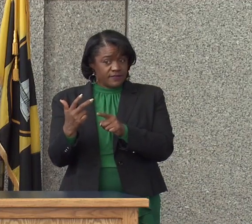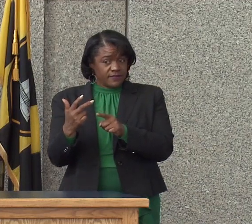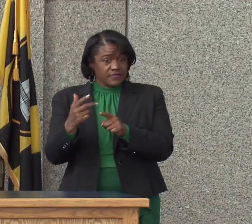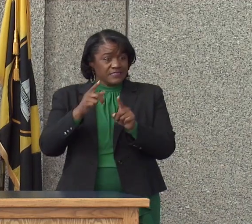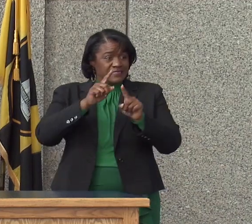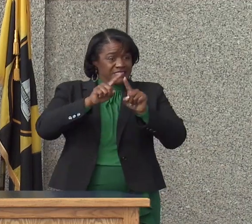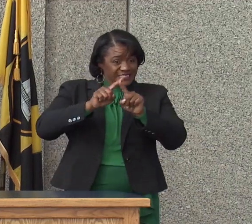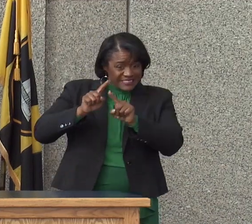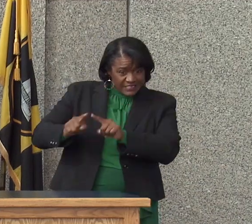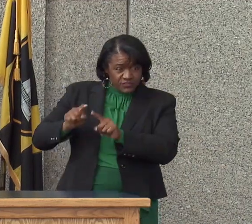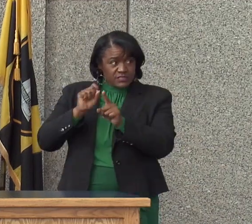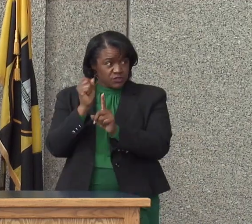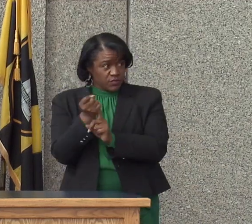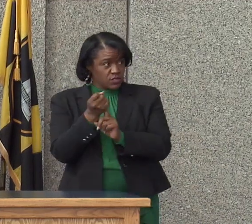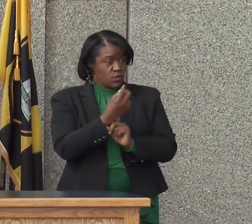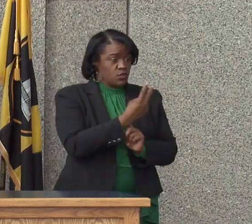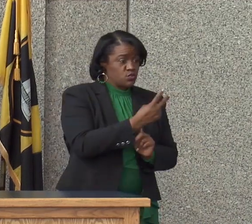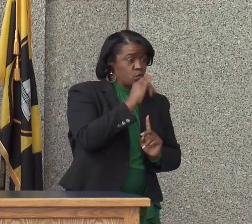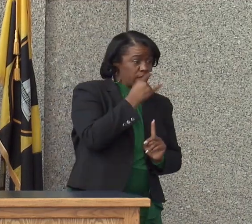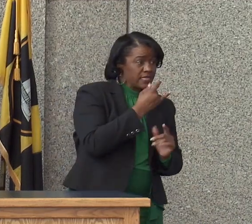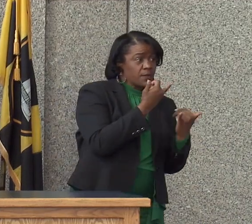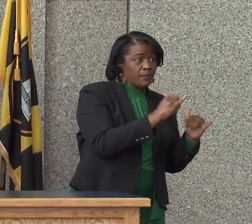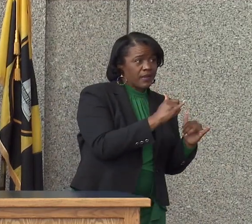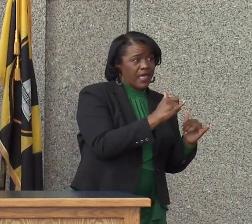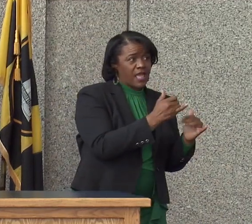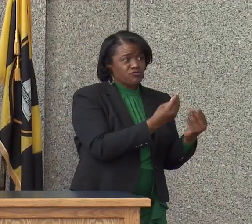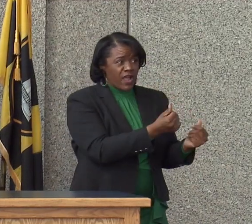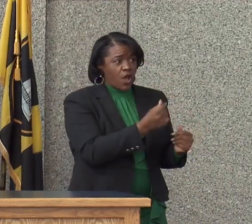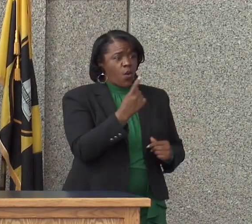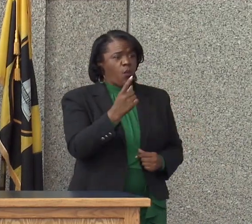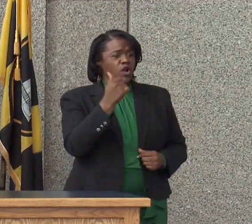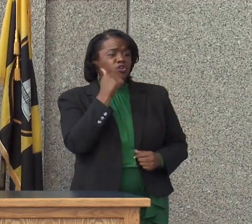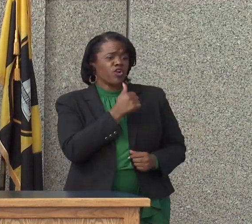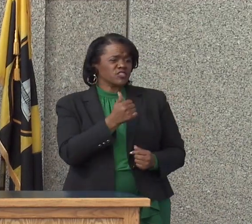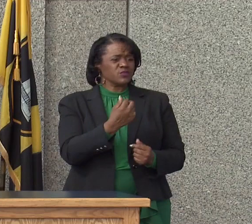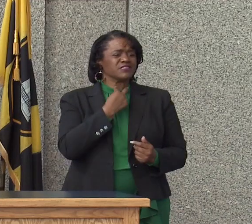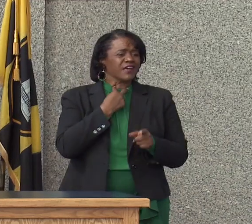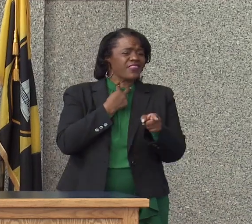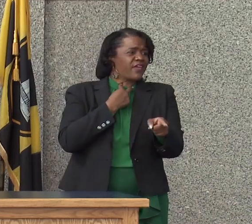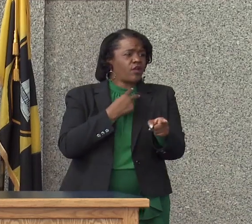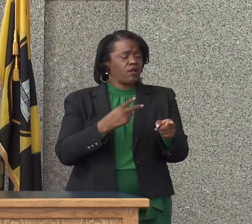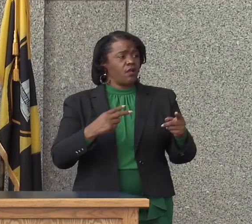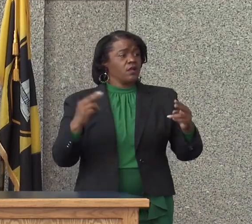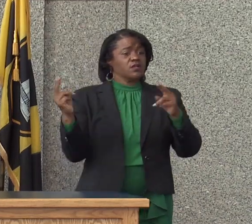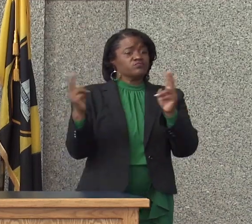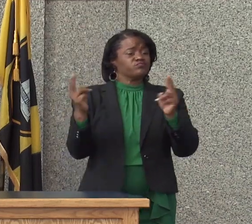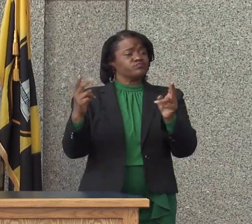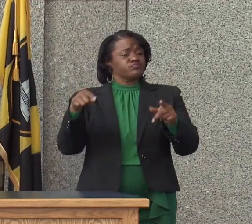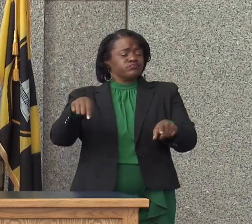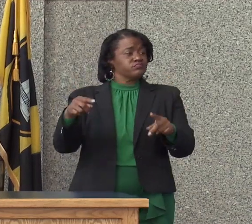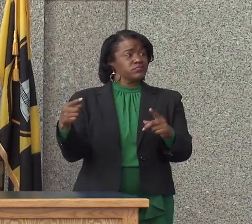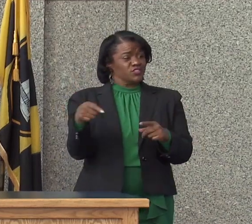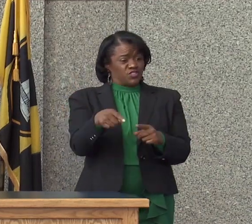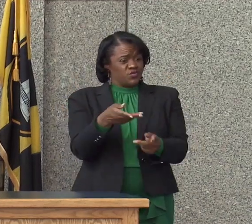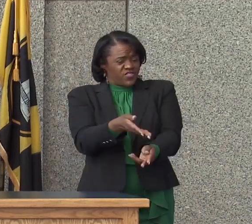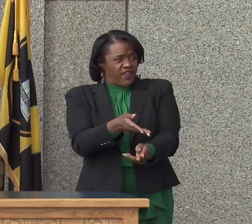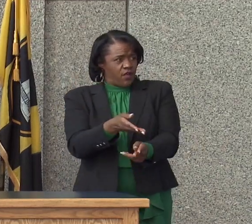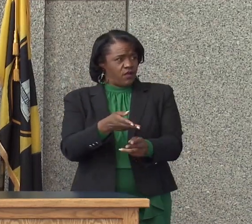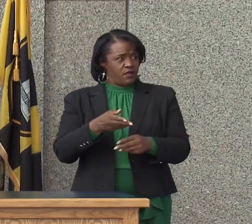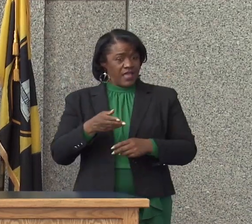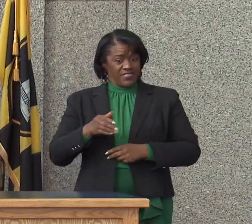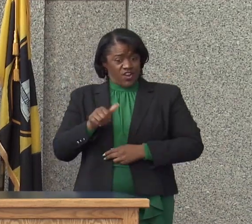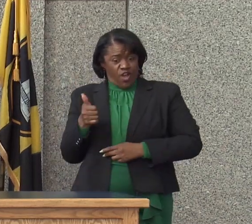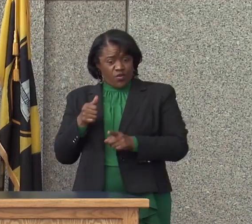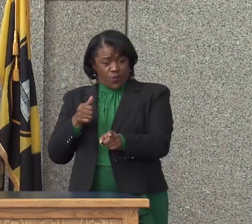incidents. Two kids on the playground, you have a young girl caught in a crossfire between two rival groups, and then three young men targeted this young